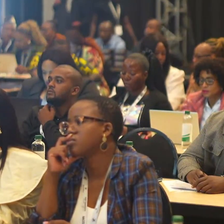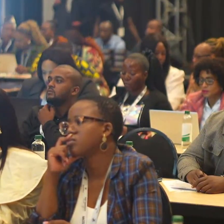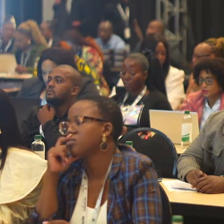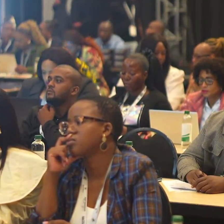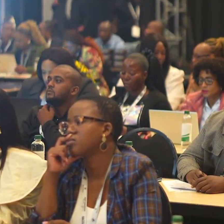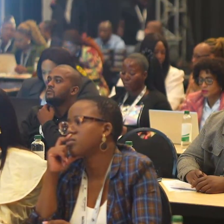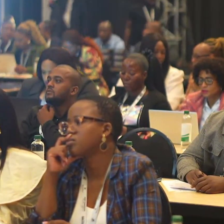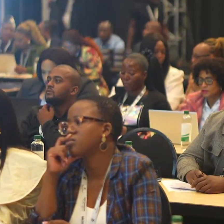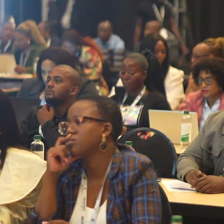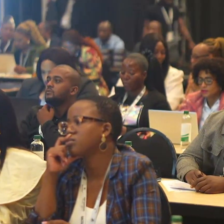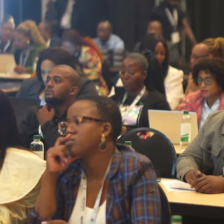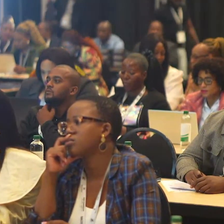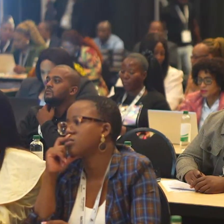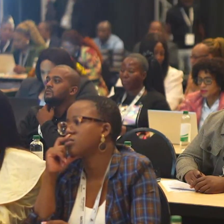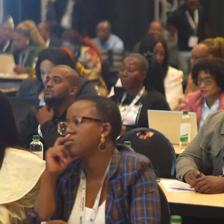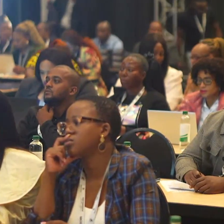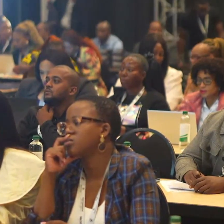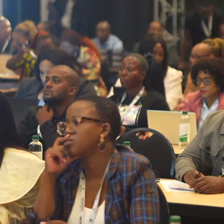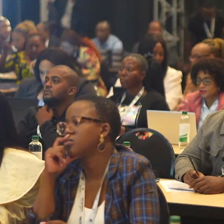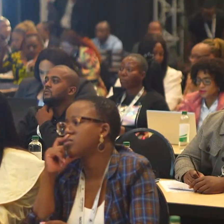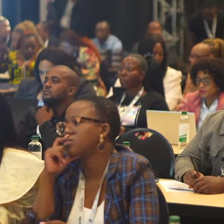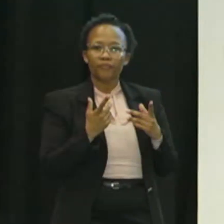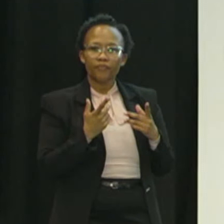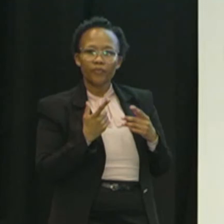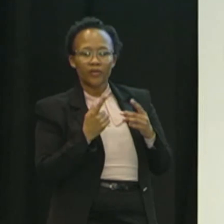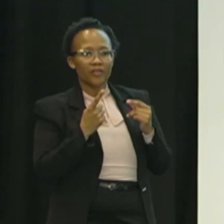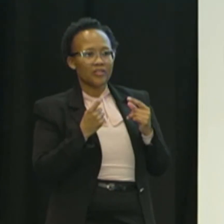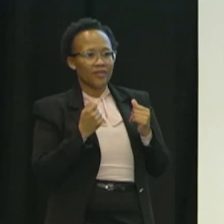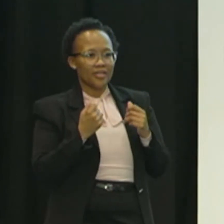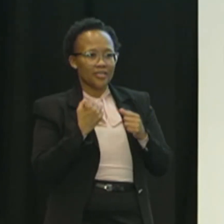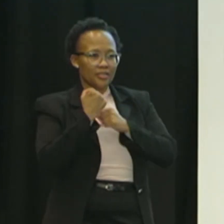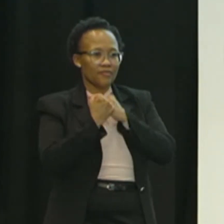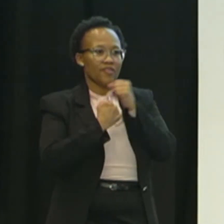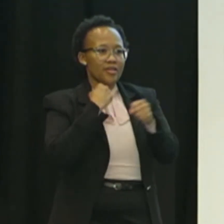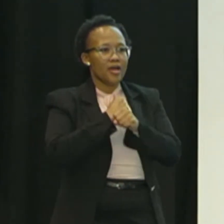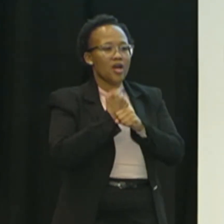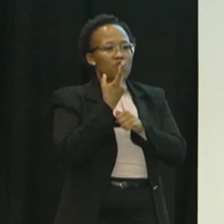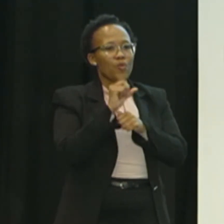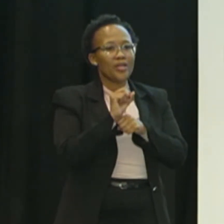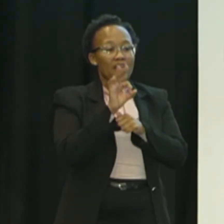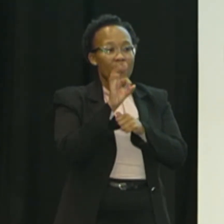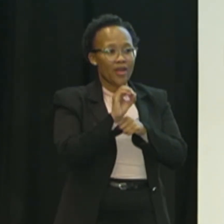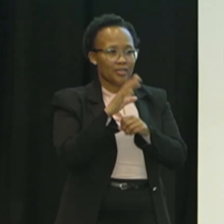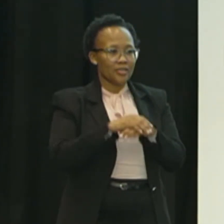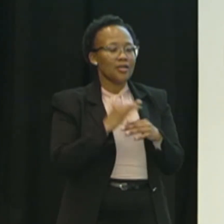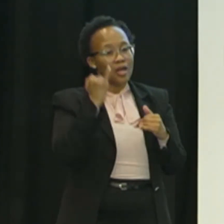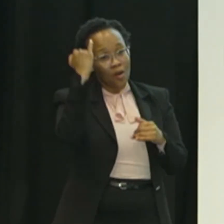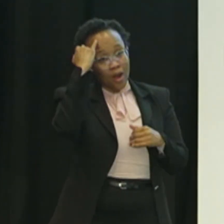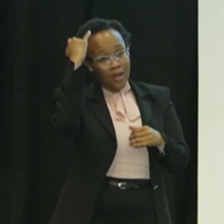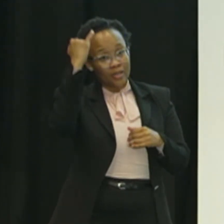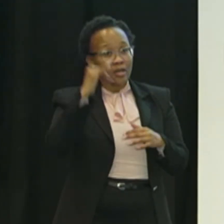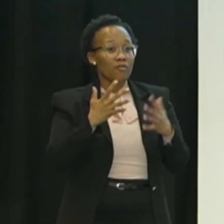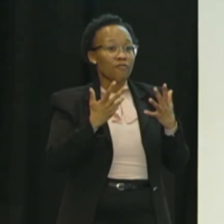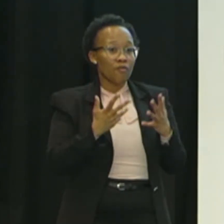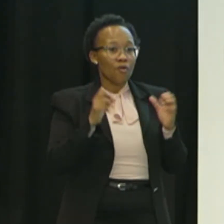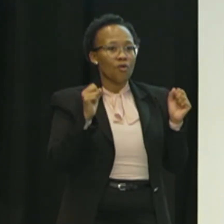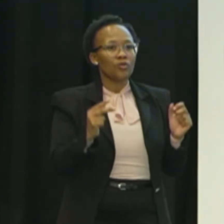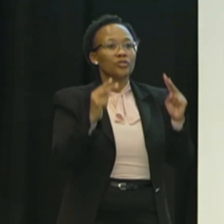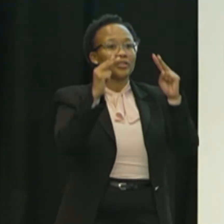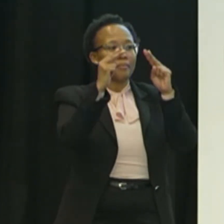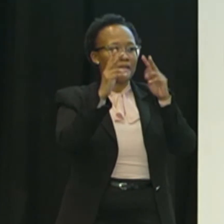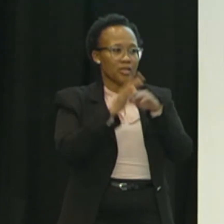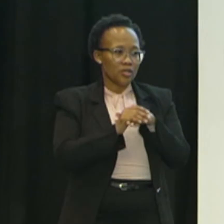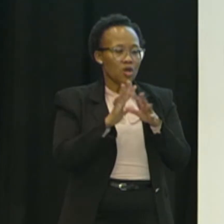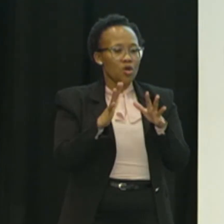in this phase by 2013. So the idea with our summit is therefore that we foster this collaboration,